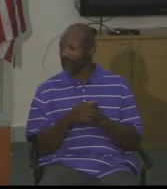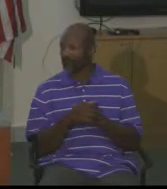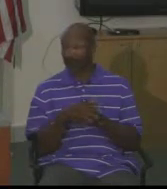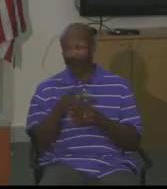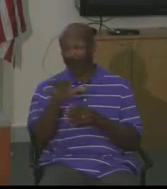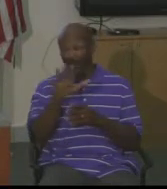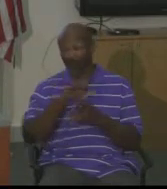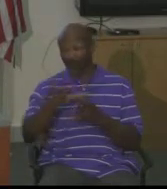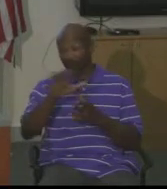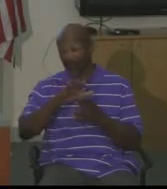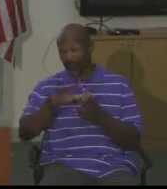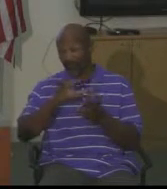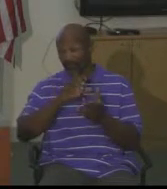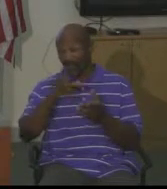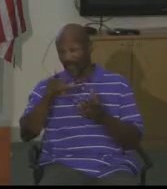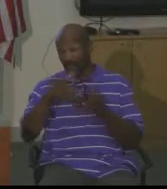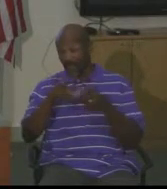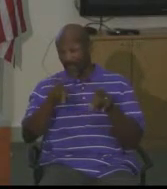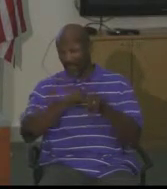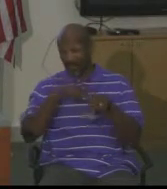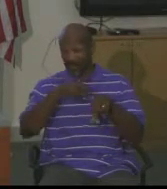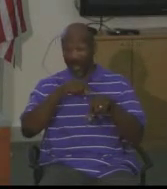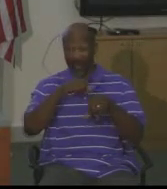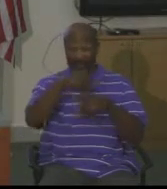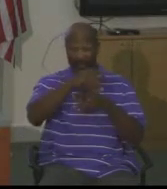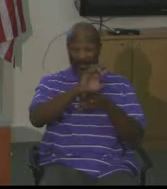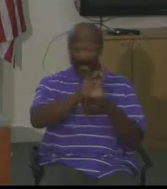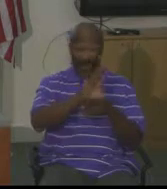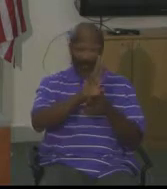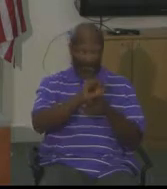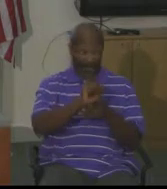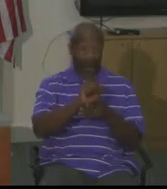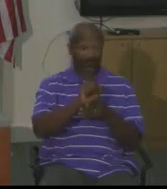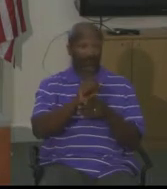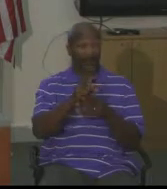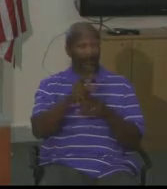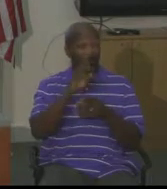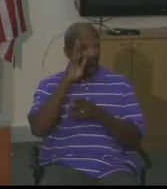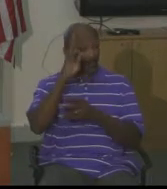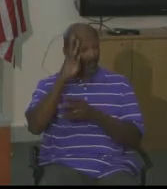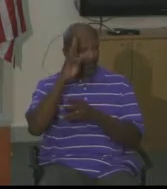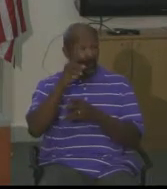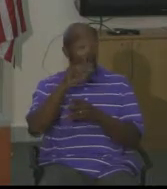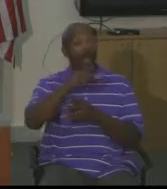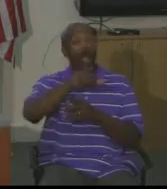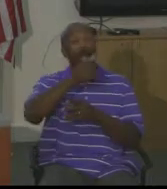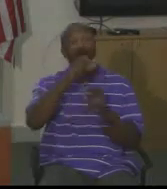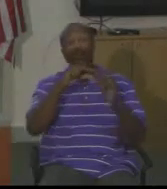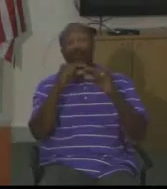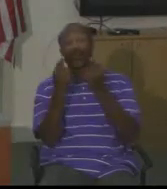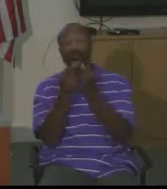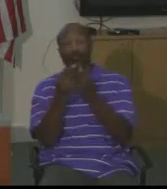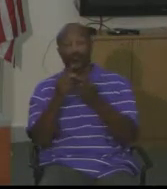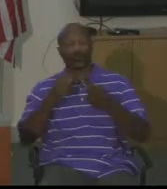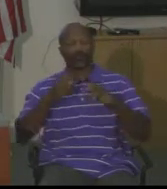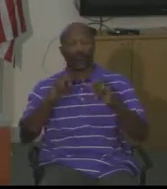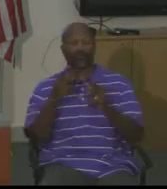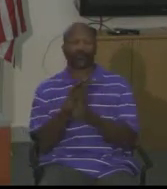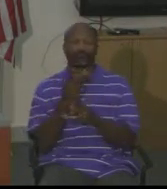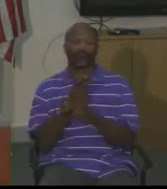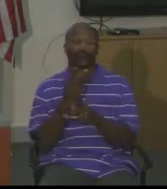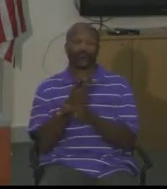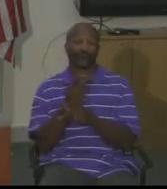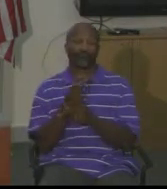About the same time that the PCI bus was being invented, a separate group was trying to figure out